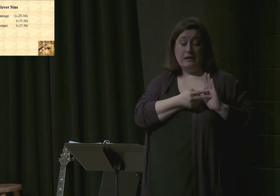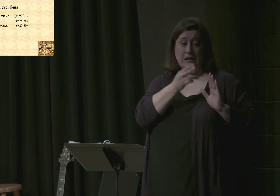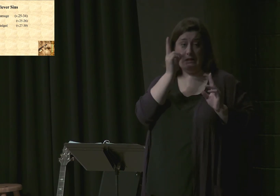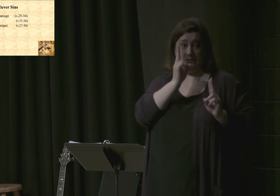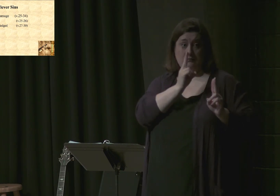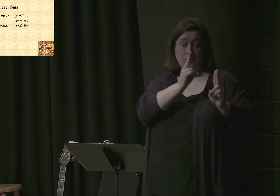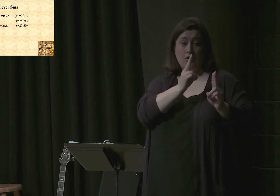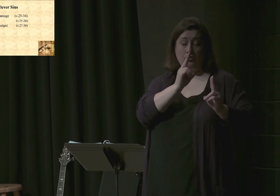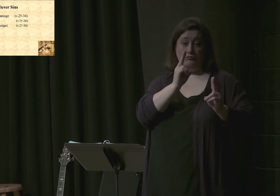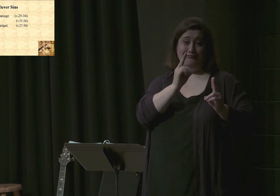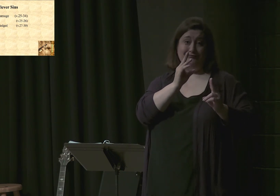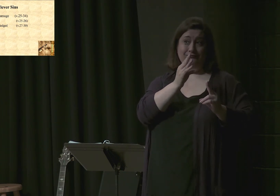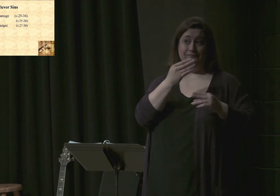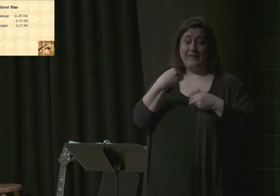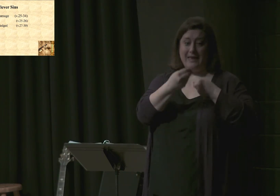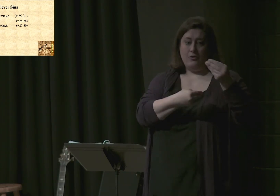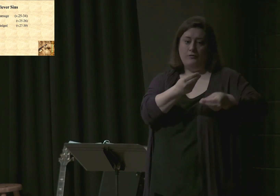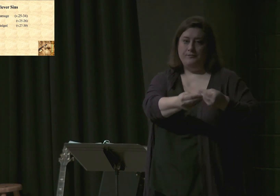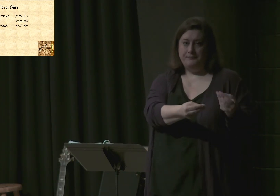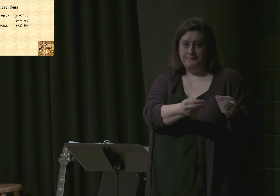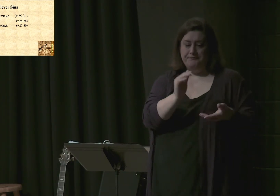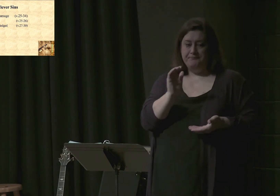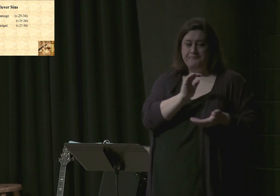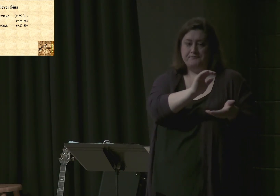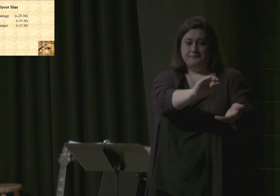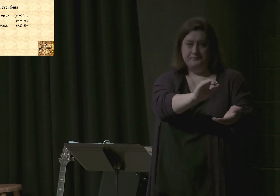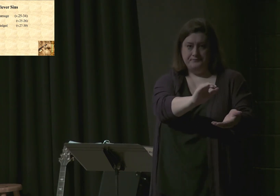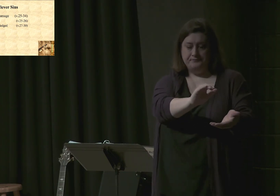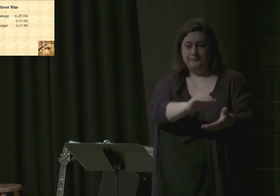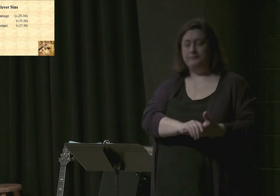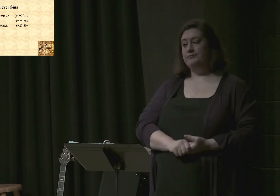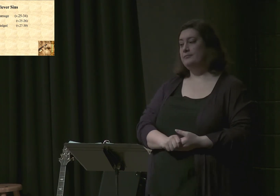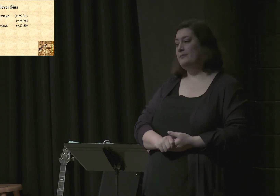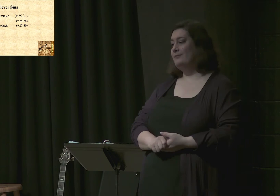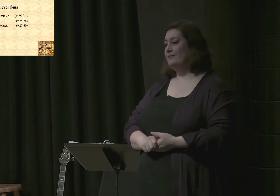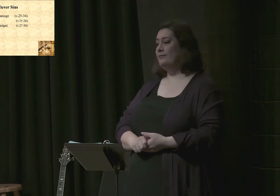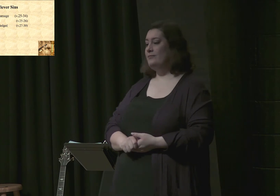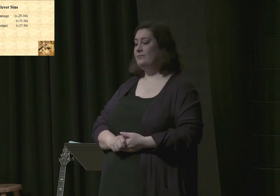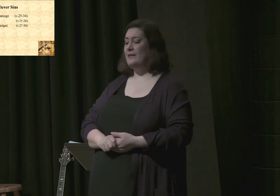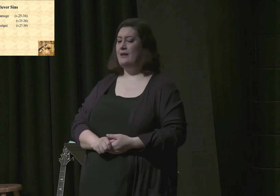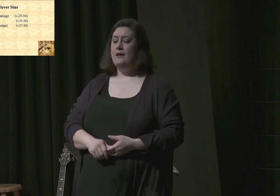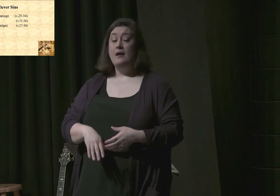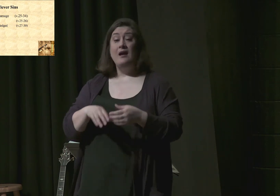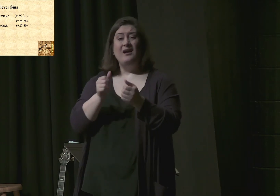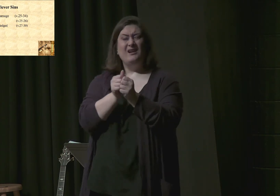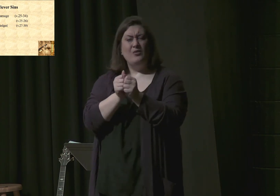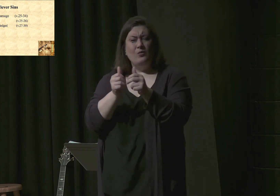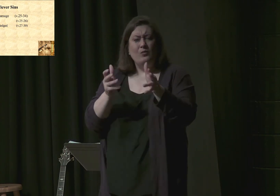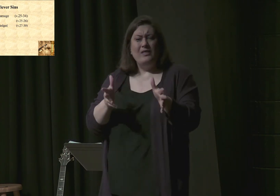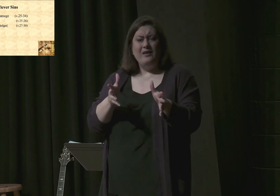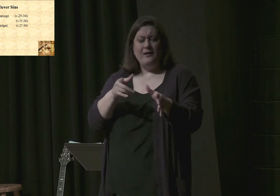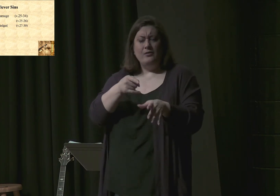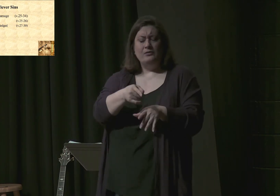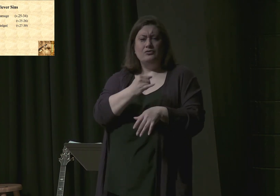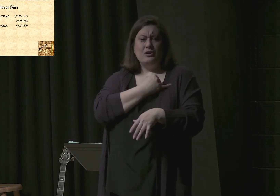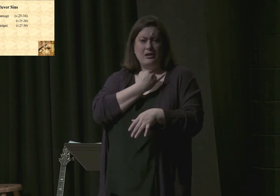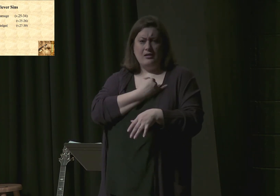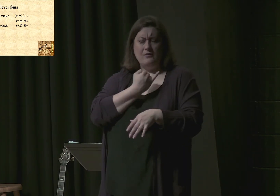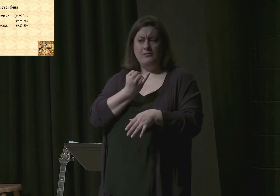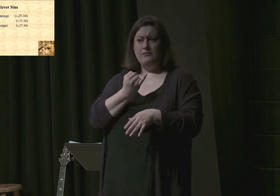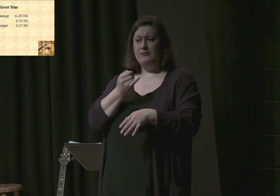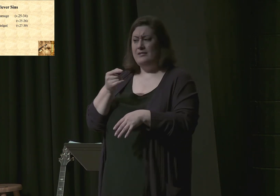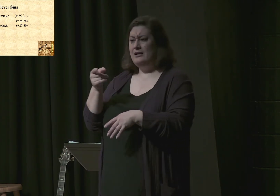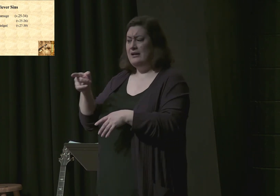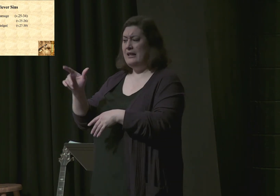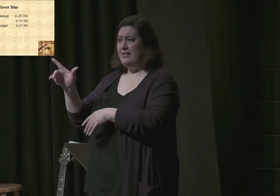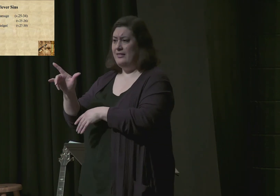Jacob came and was a part of Laban's life and family, Laban appears not to have been a successful person and not